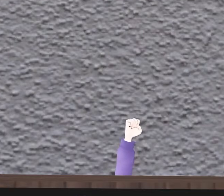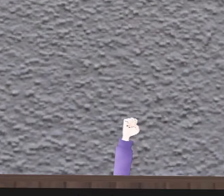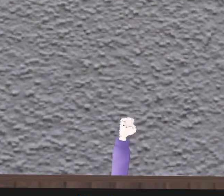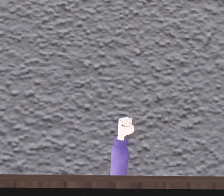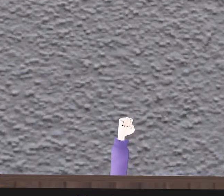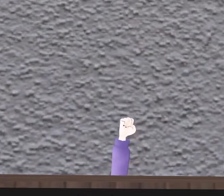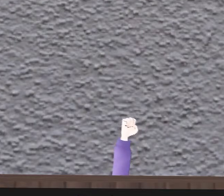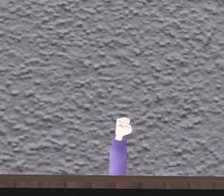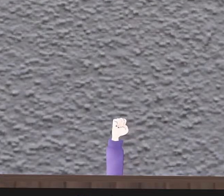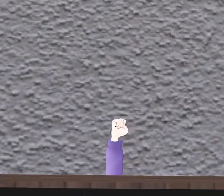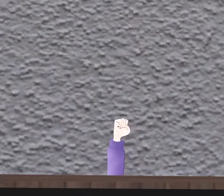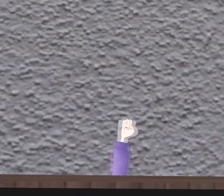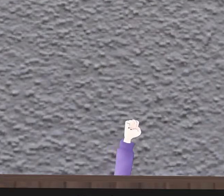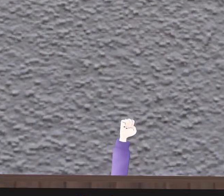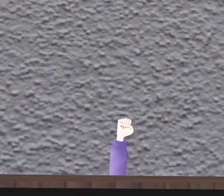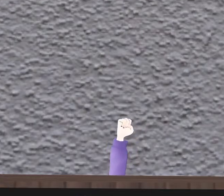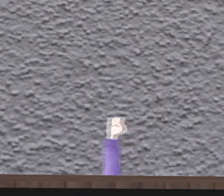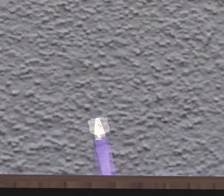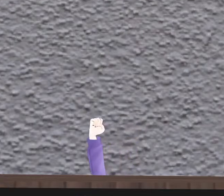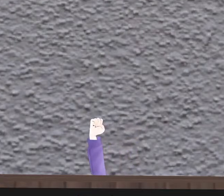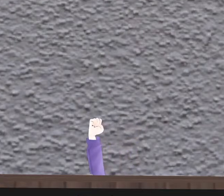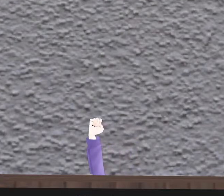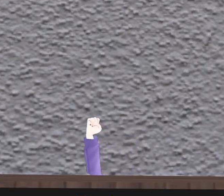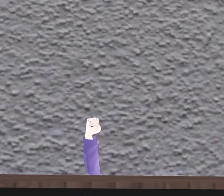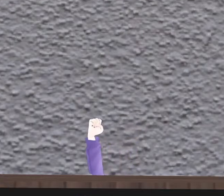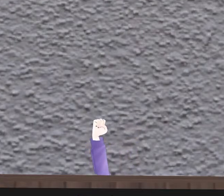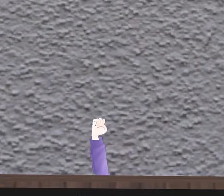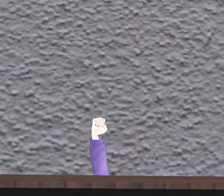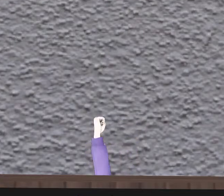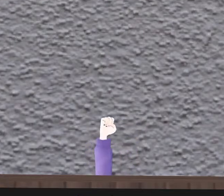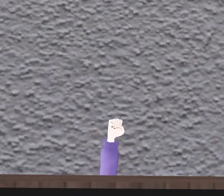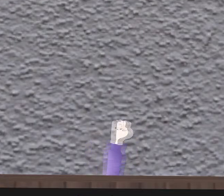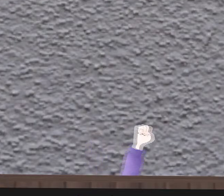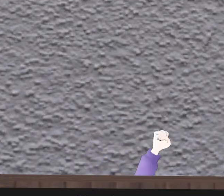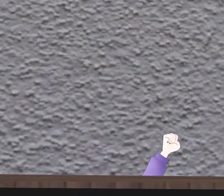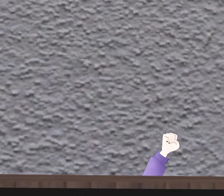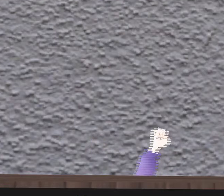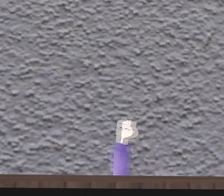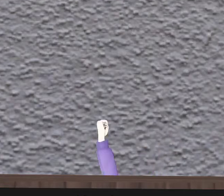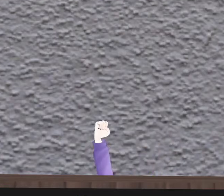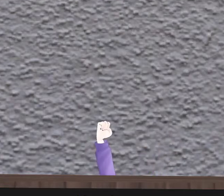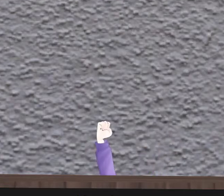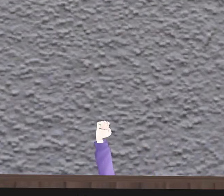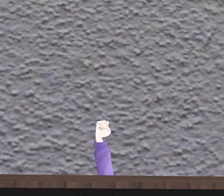Disembodied voice of Jenny says we will go over name signs and numbers. That's completely fine.